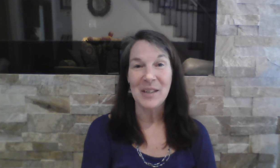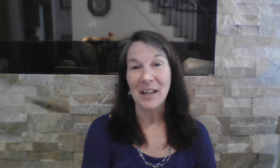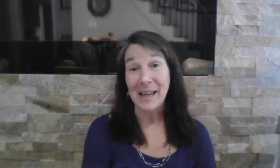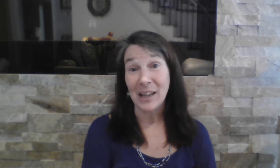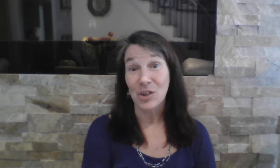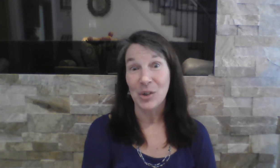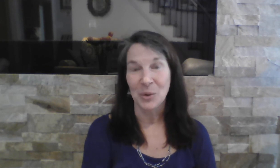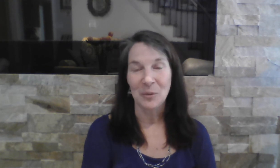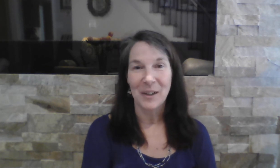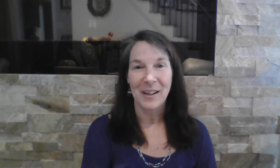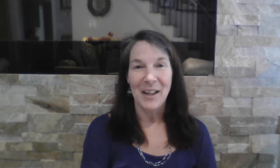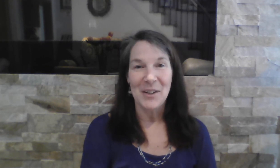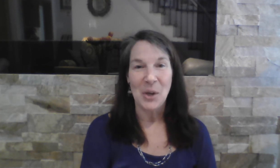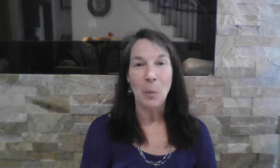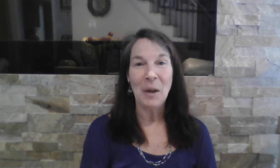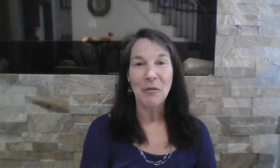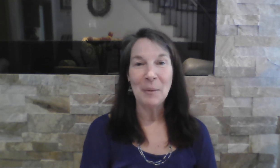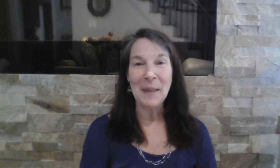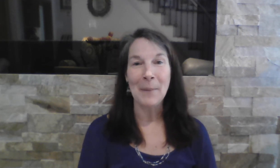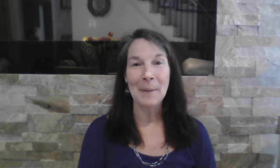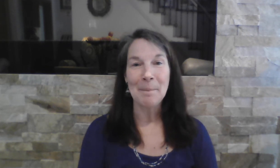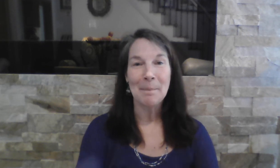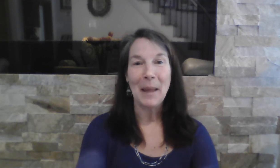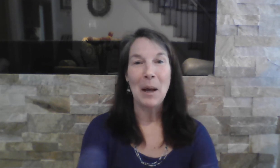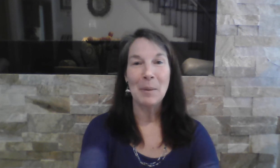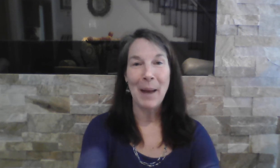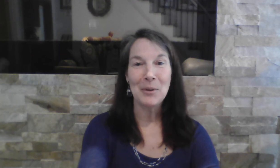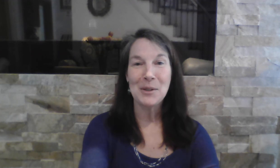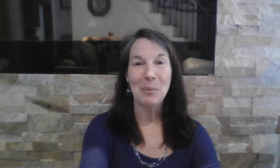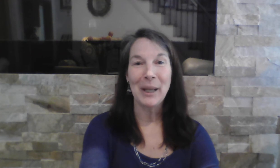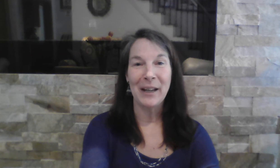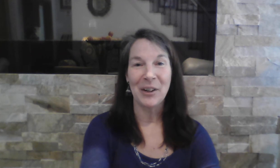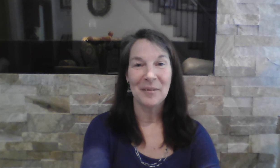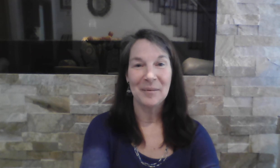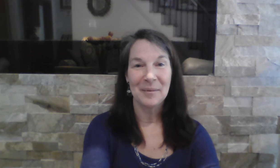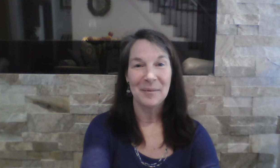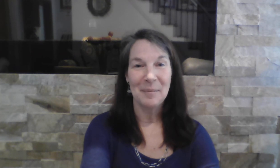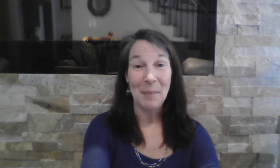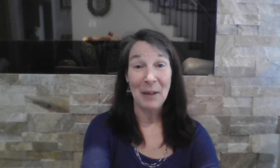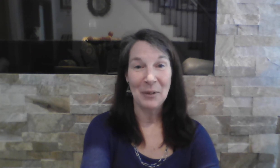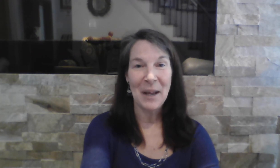and it's a catchy tune so I hope you have fun with that one I'll be back with some more later bye for now